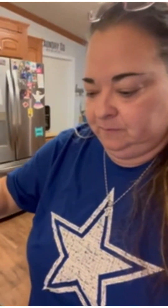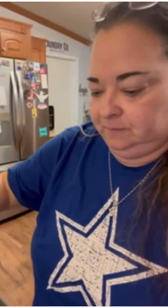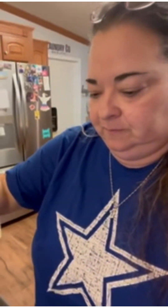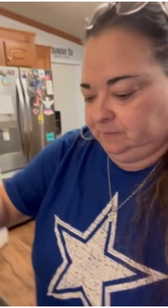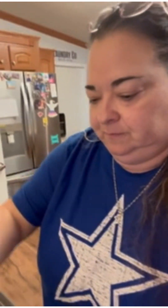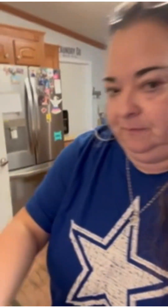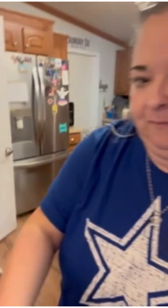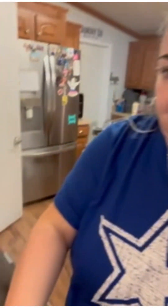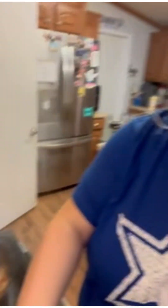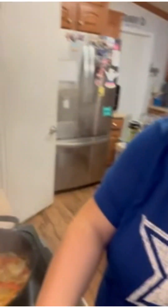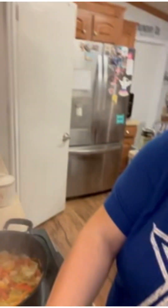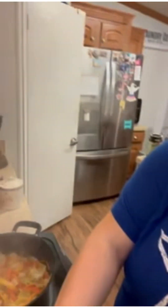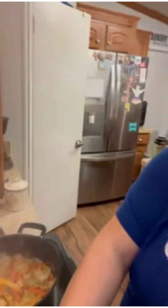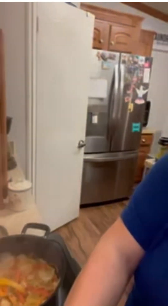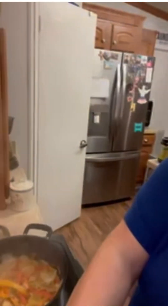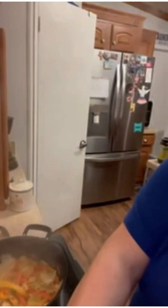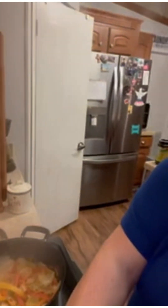our seasonings.